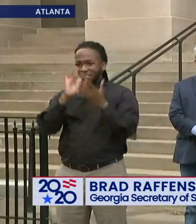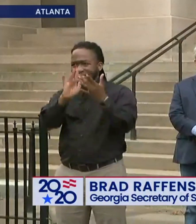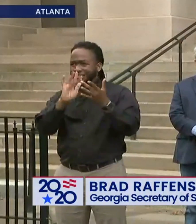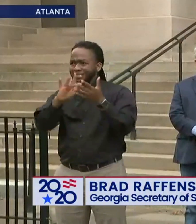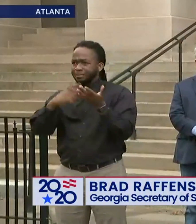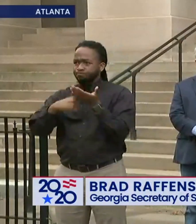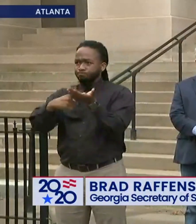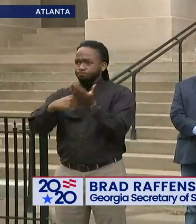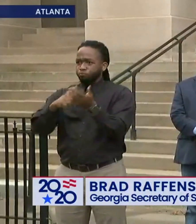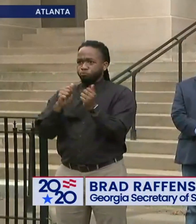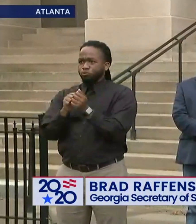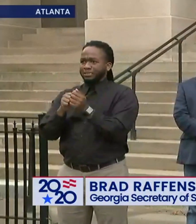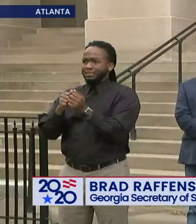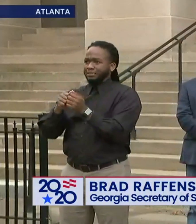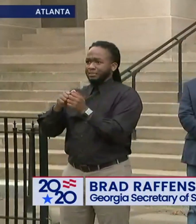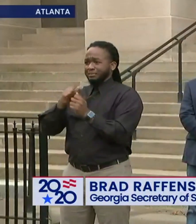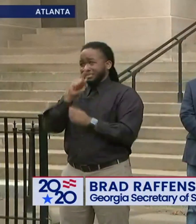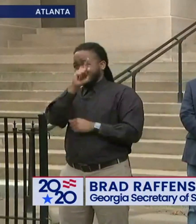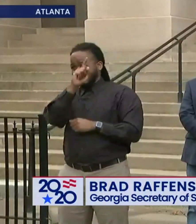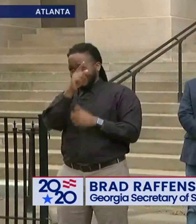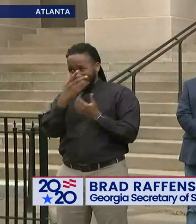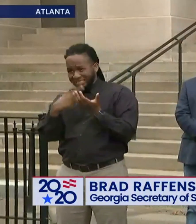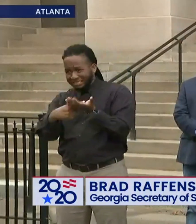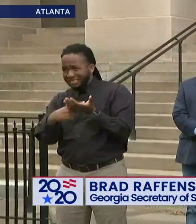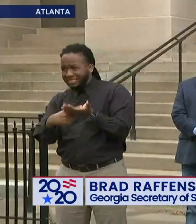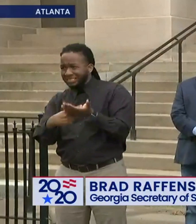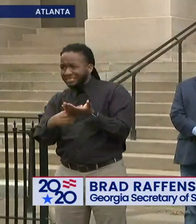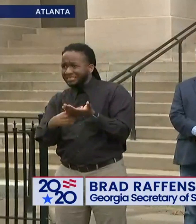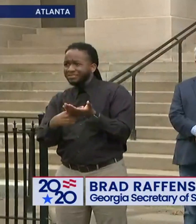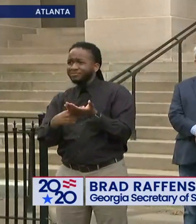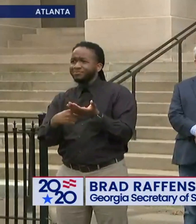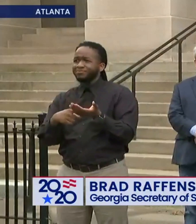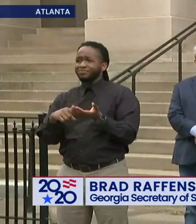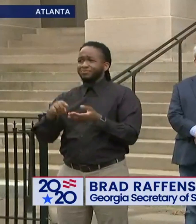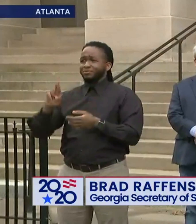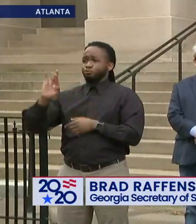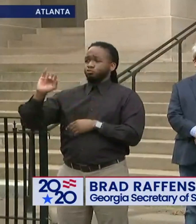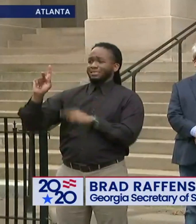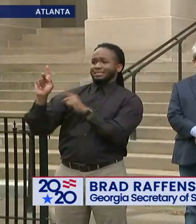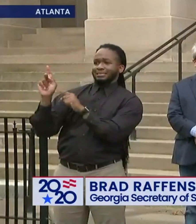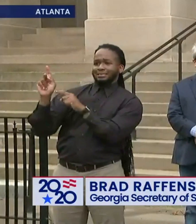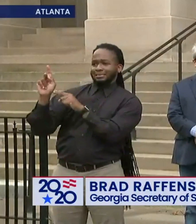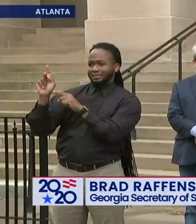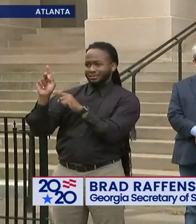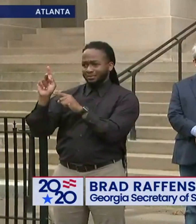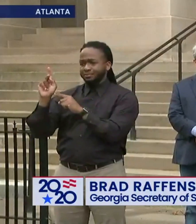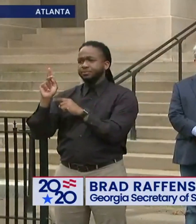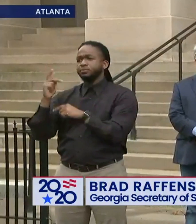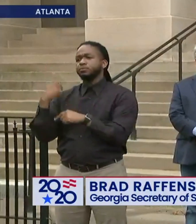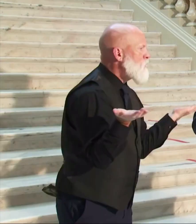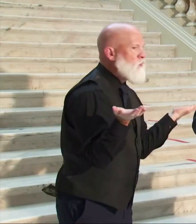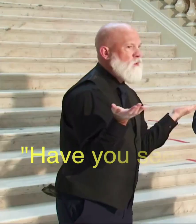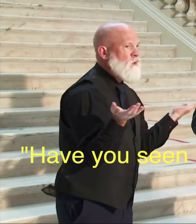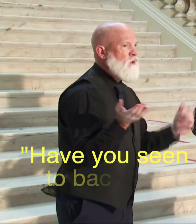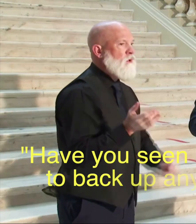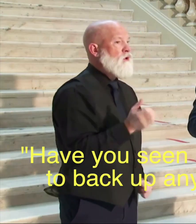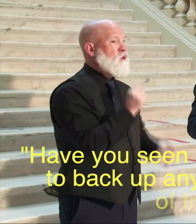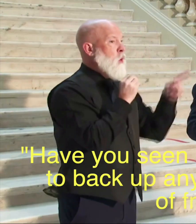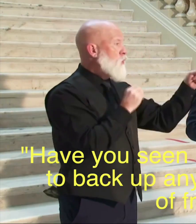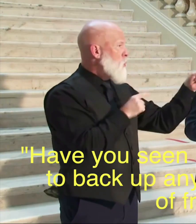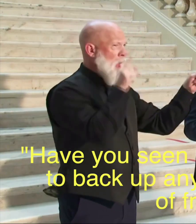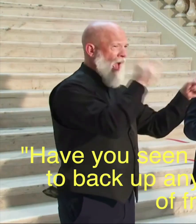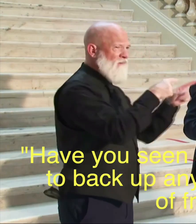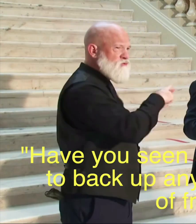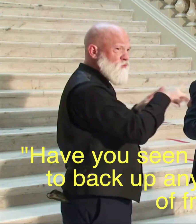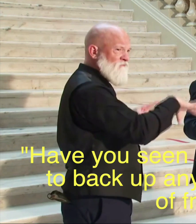follow the science of a risk limiting audit. We follow the numbers, and that's where it leads us to count every single ballot by hand. Have you seen